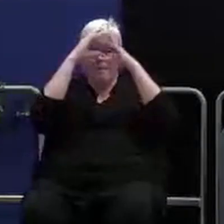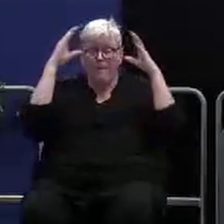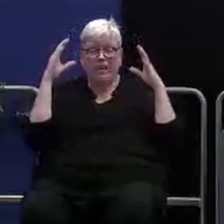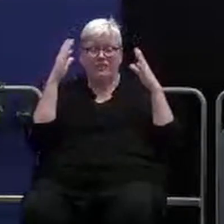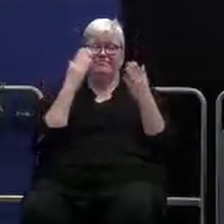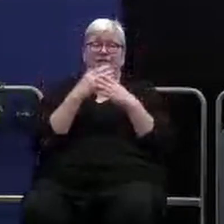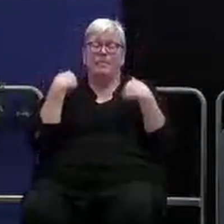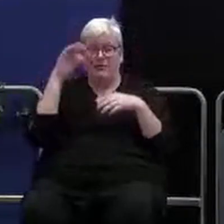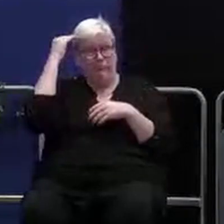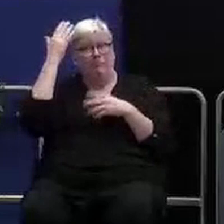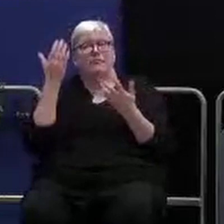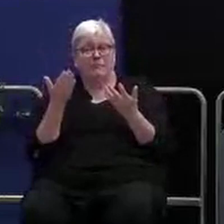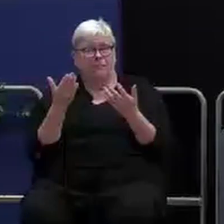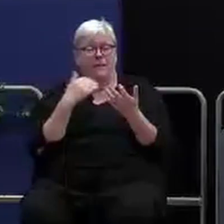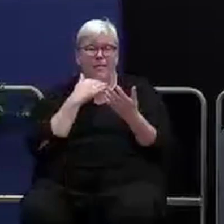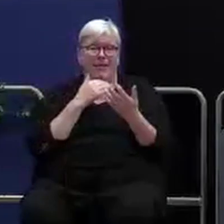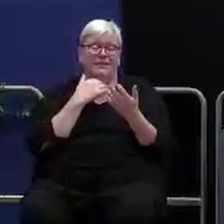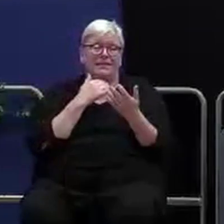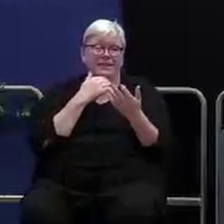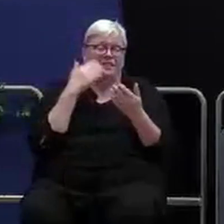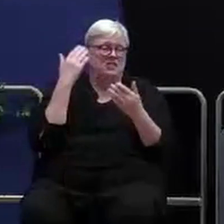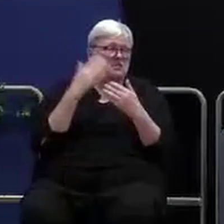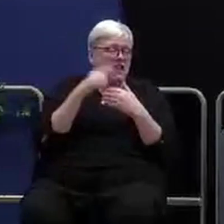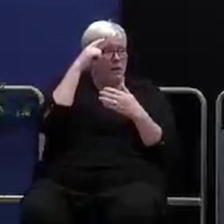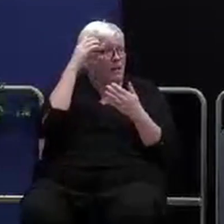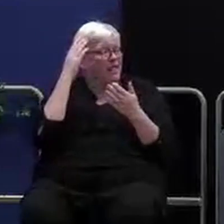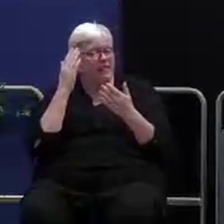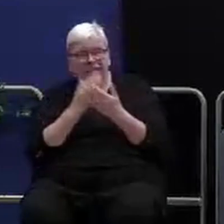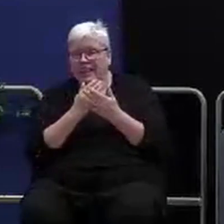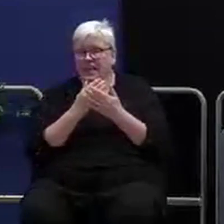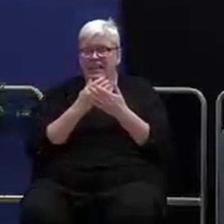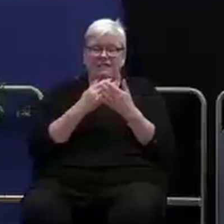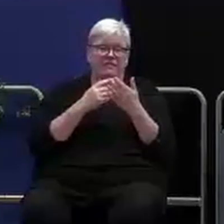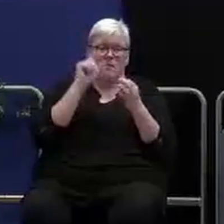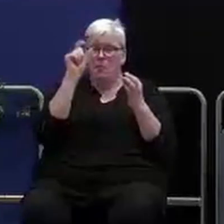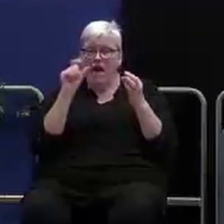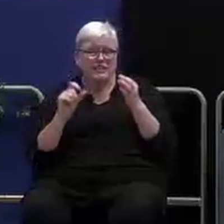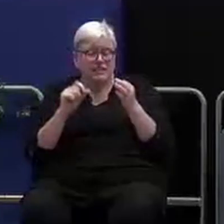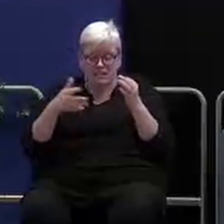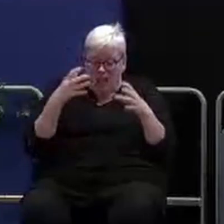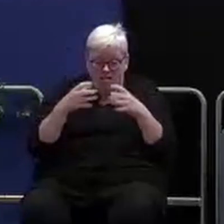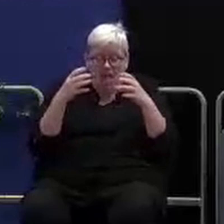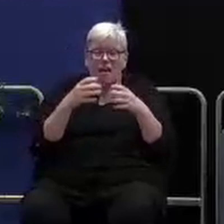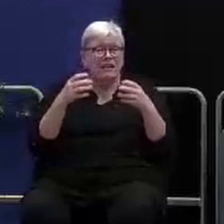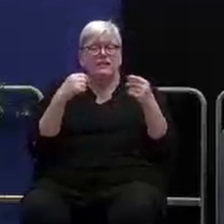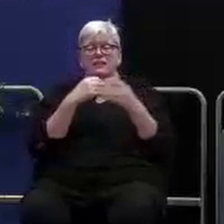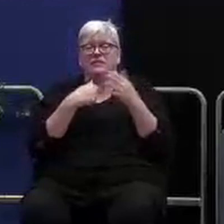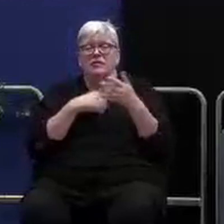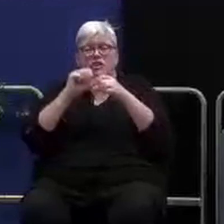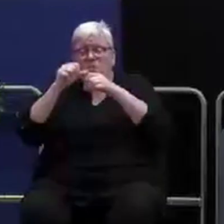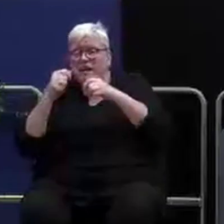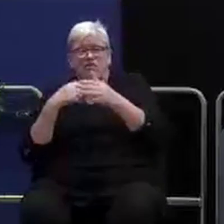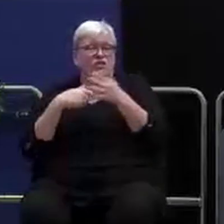me, they were plentiful, I would never have believed that a plate full of pasta salad, tomatoes, lettuce, grated